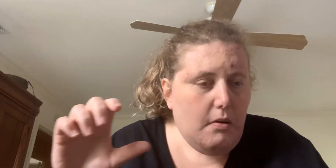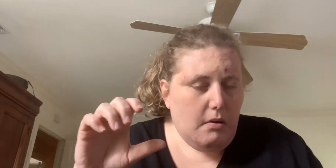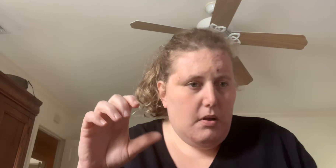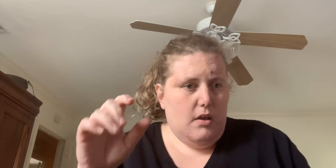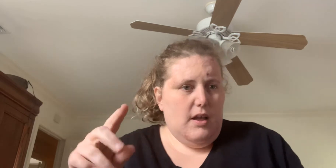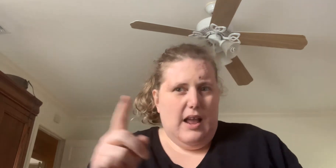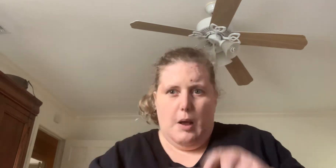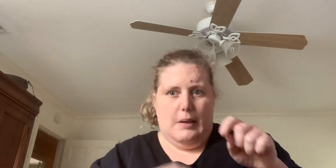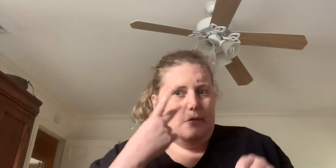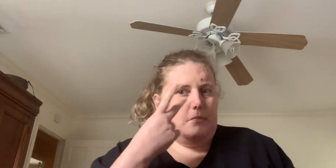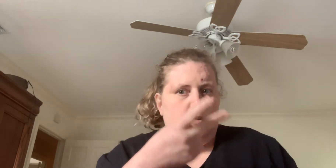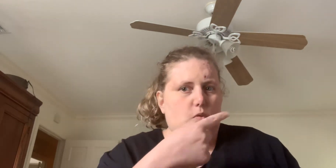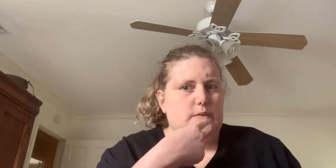O2, there are 2